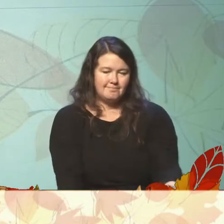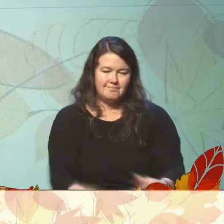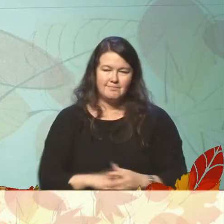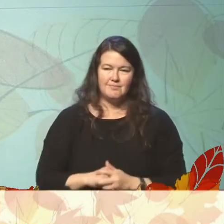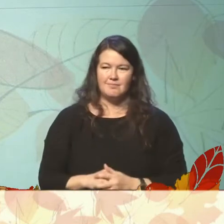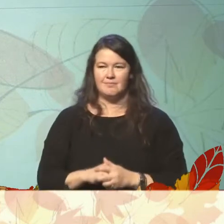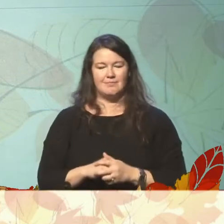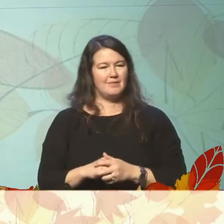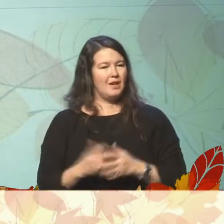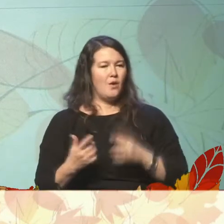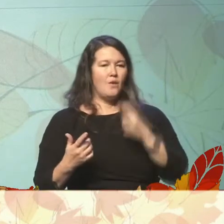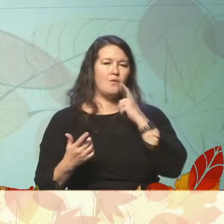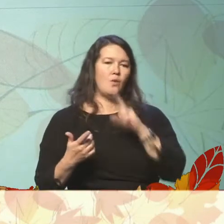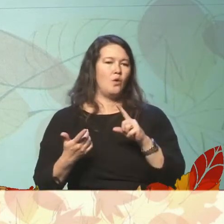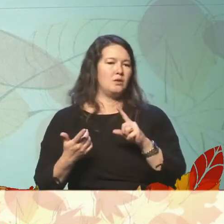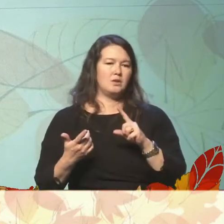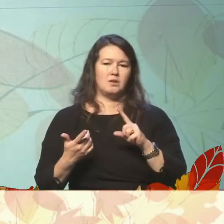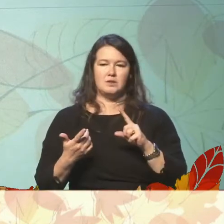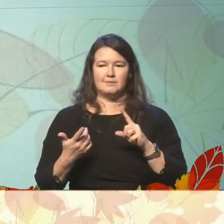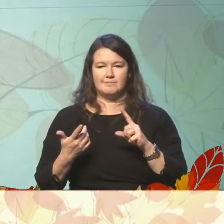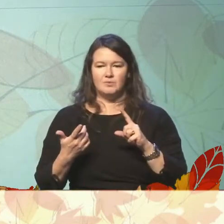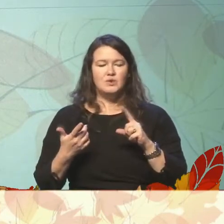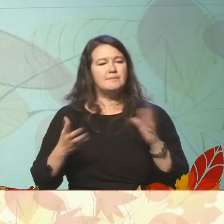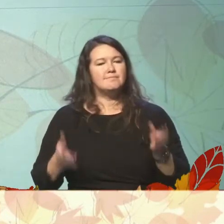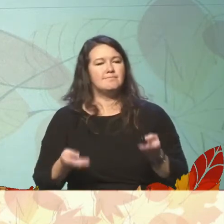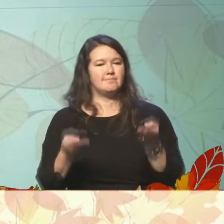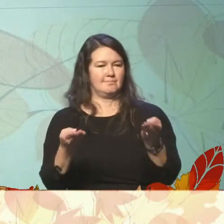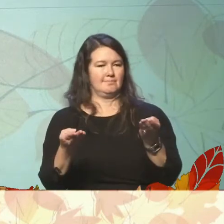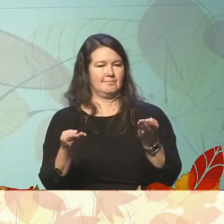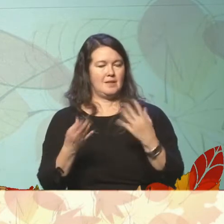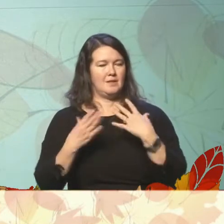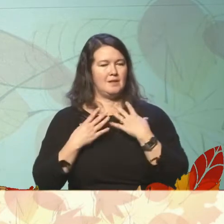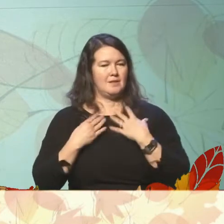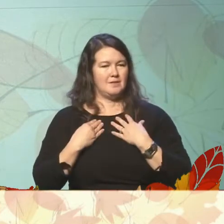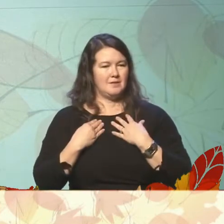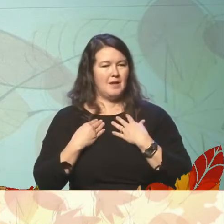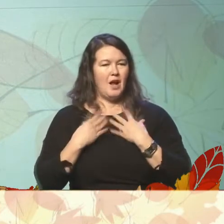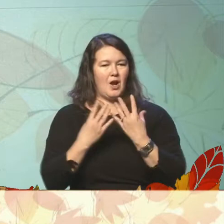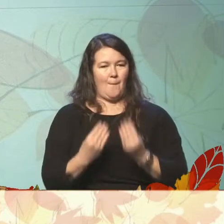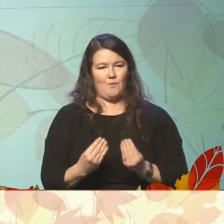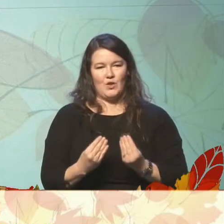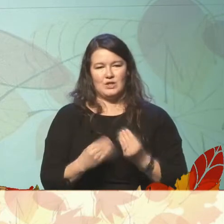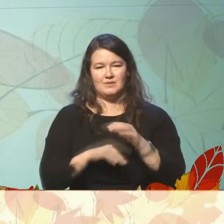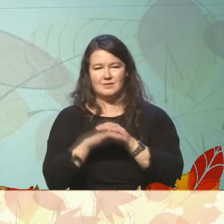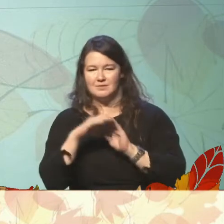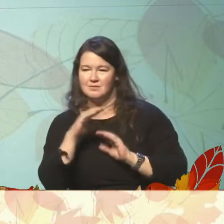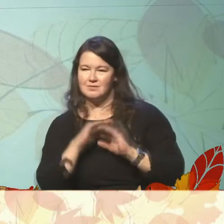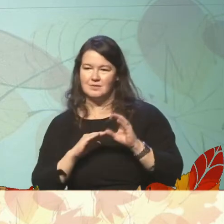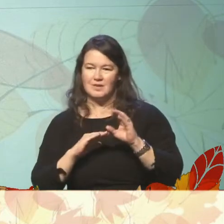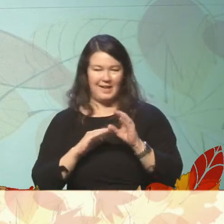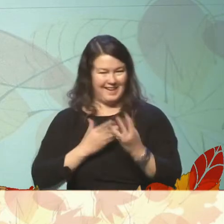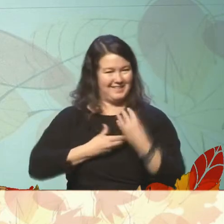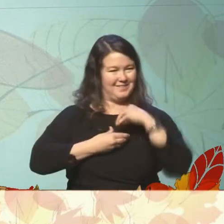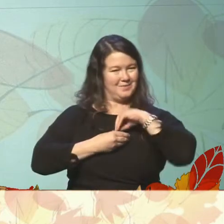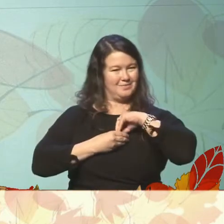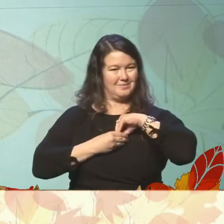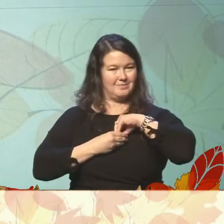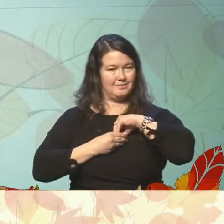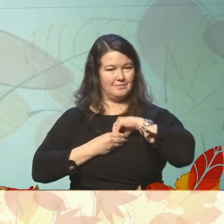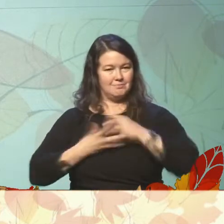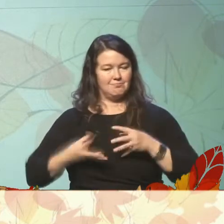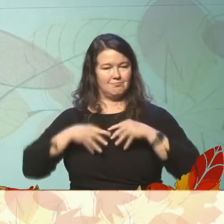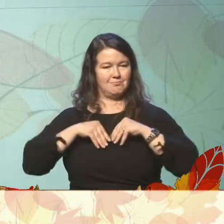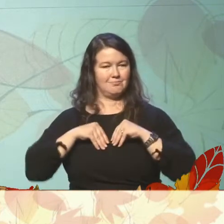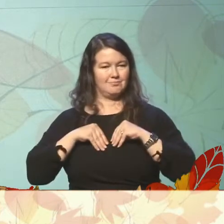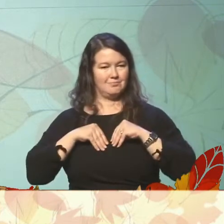for millennia, to just bring comfort. And it's worth putting in our hearts. It's worth hiding in there